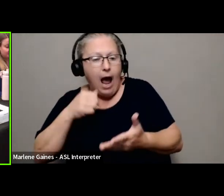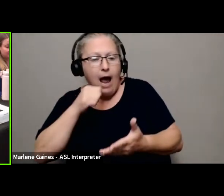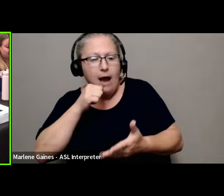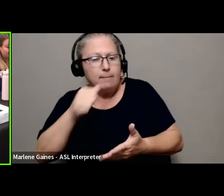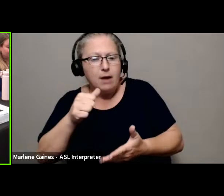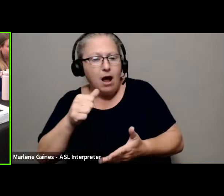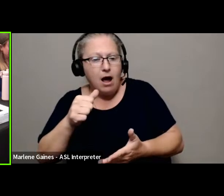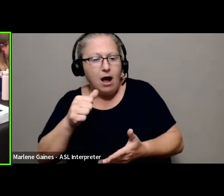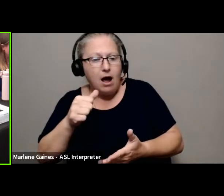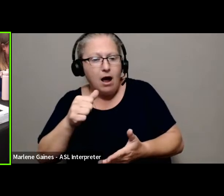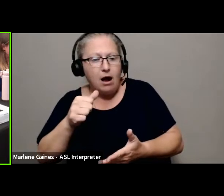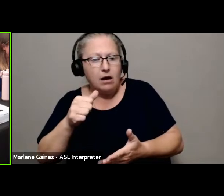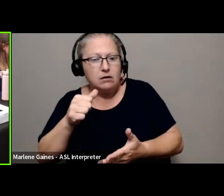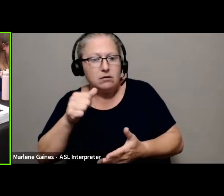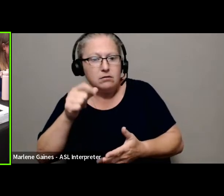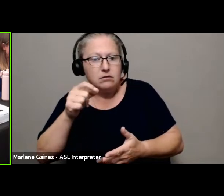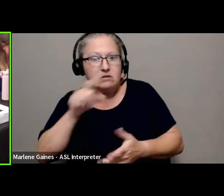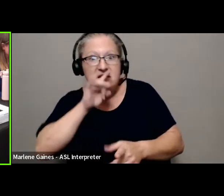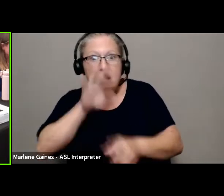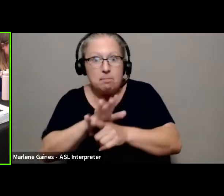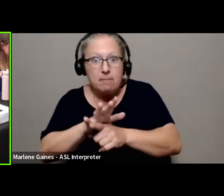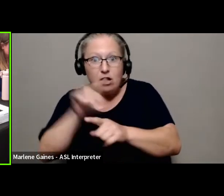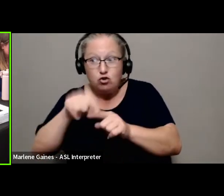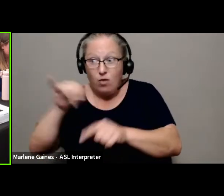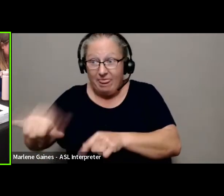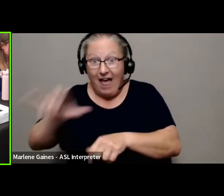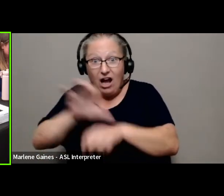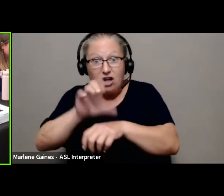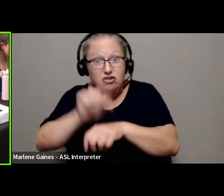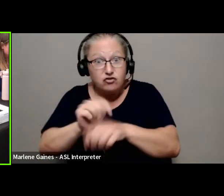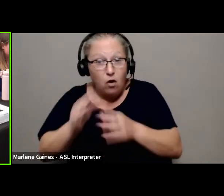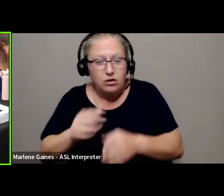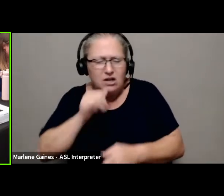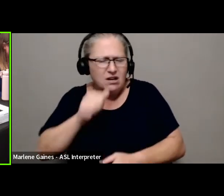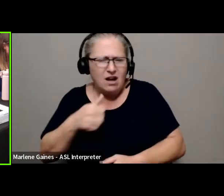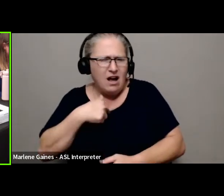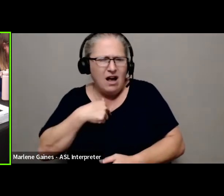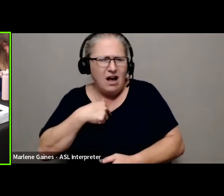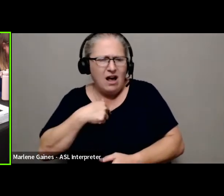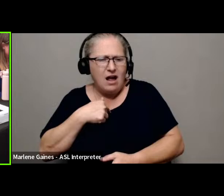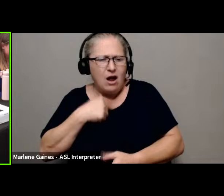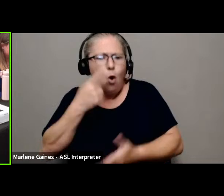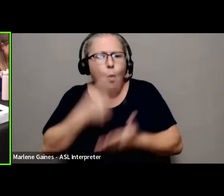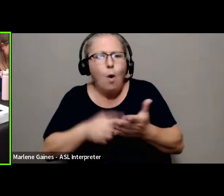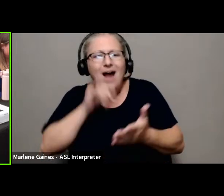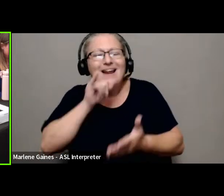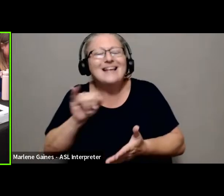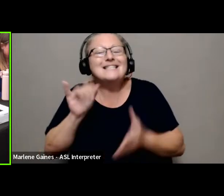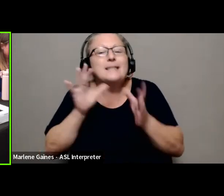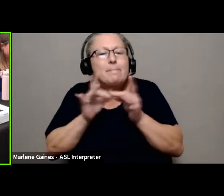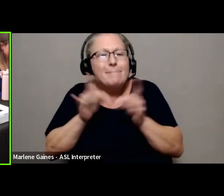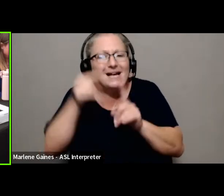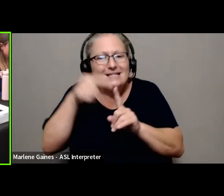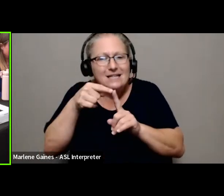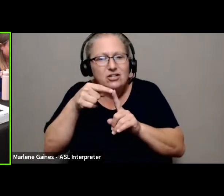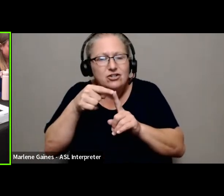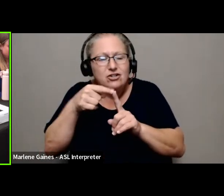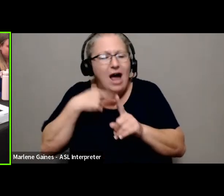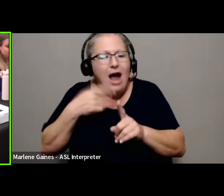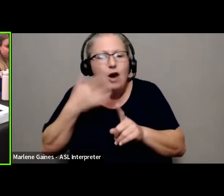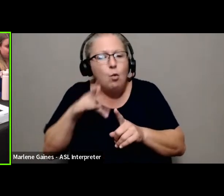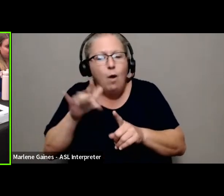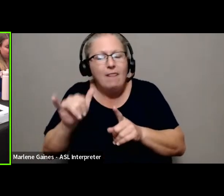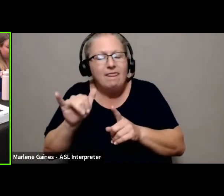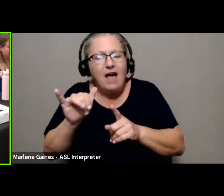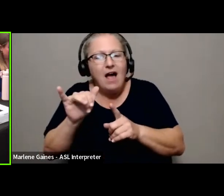much enamored or committed to the consultant. I'm really, what is the message? I don't want the And I think message that was watered Trustee